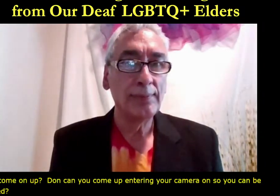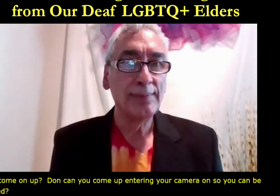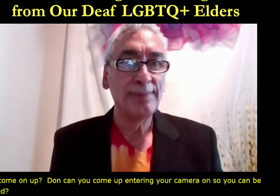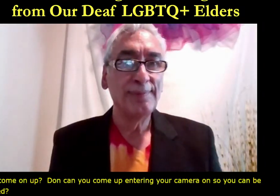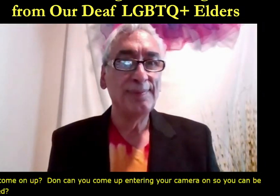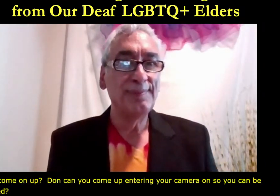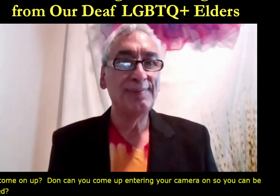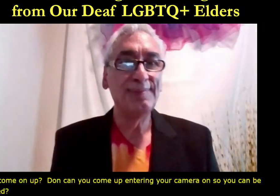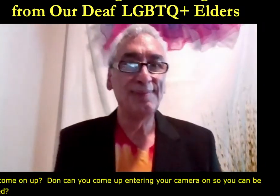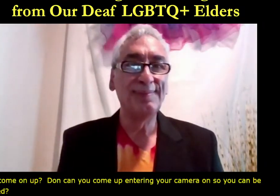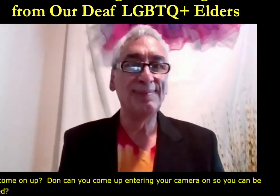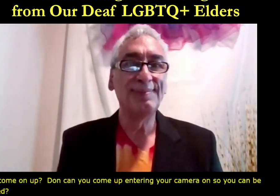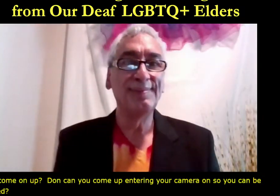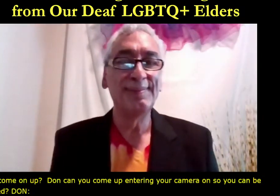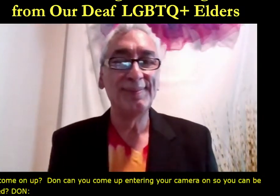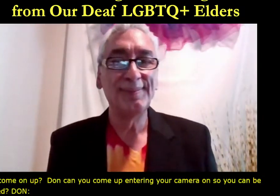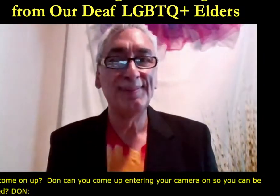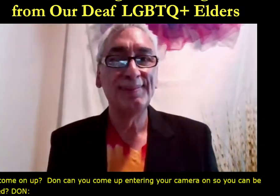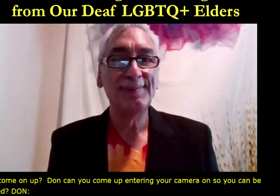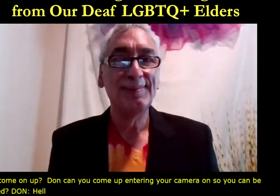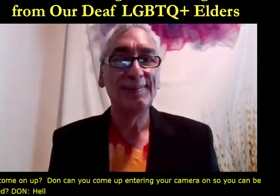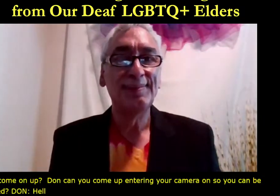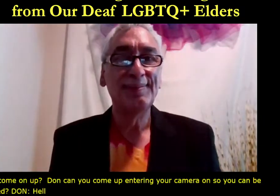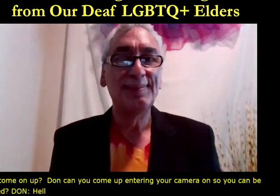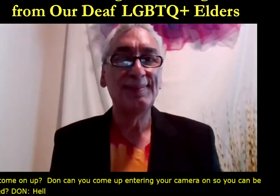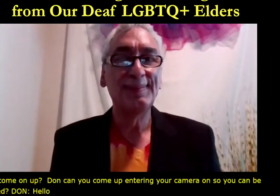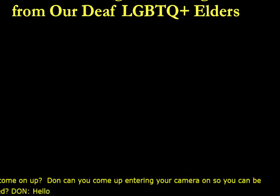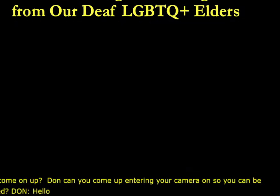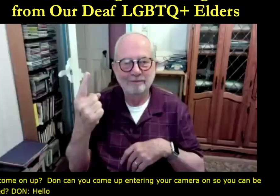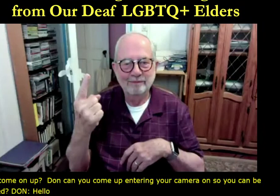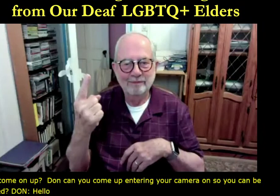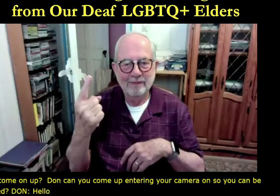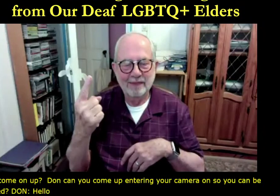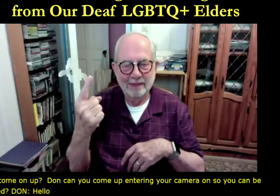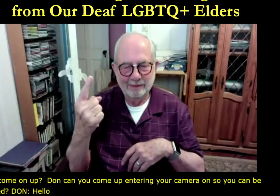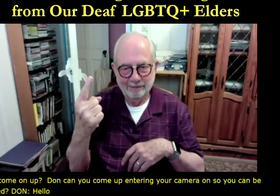hello everybody hi jerry hello everyone